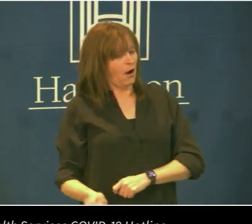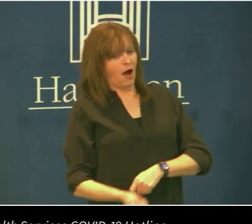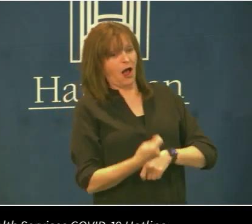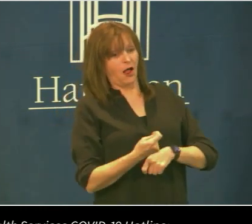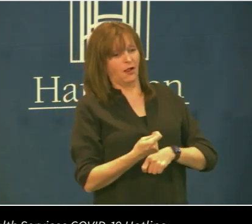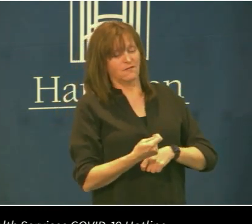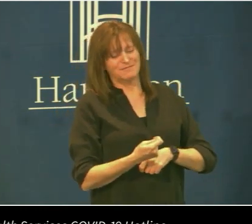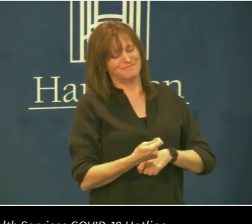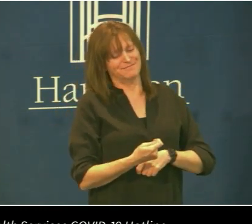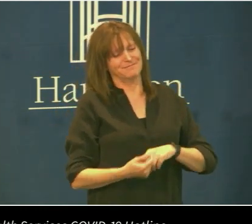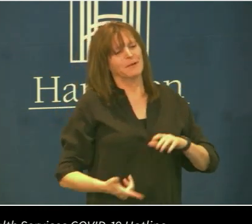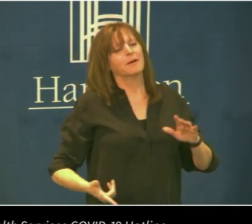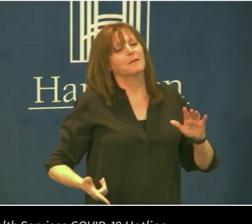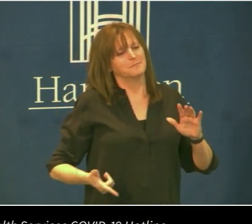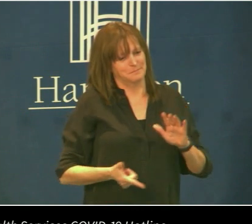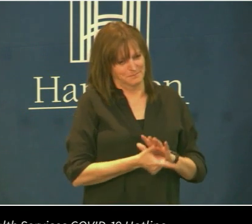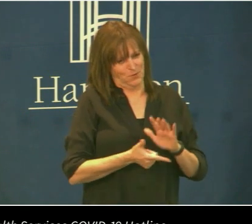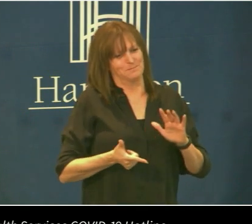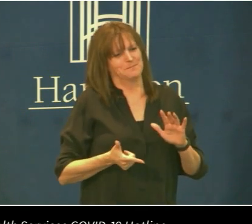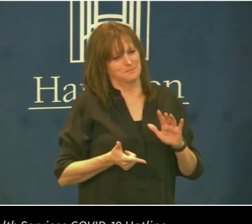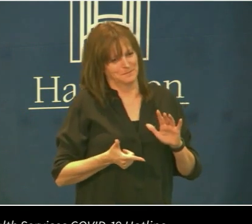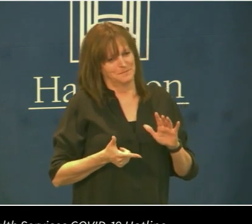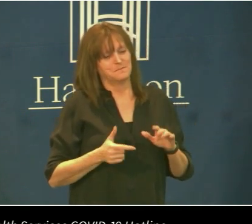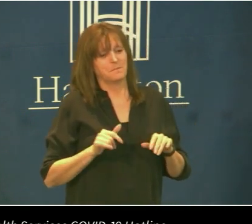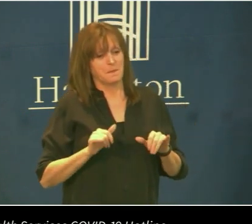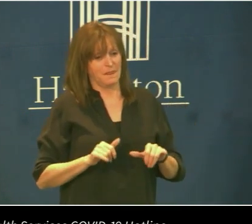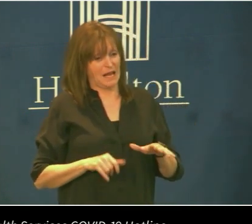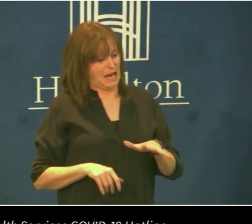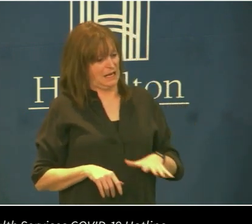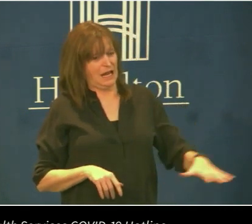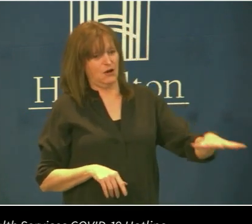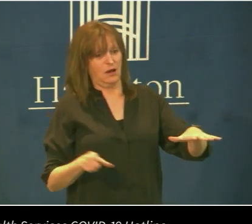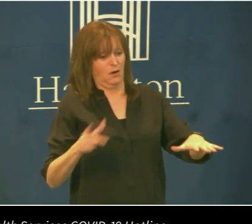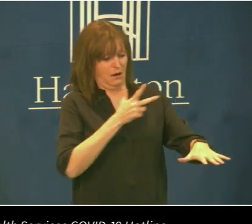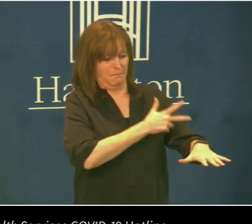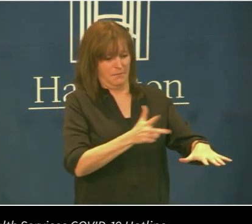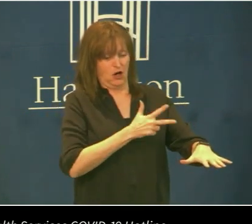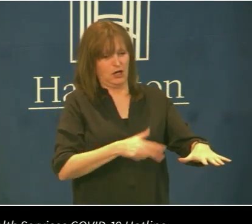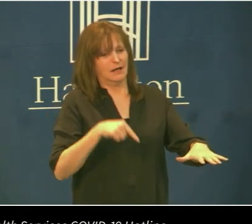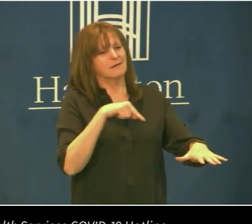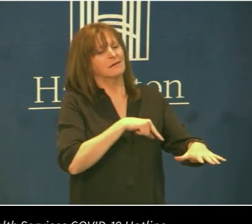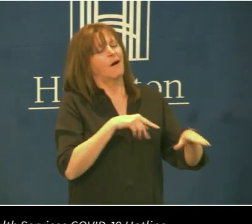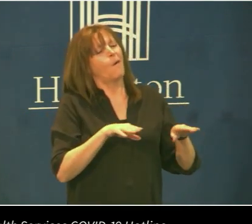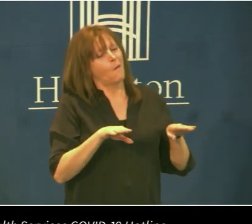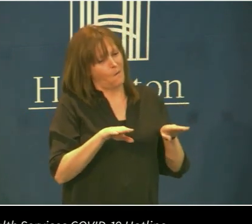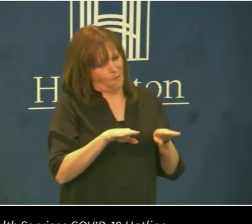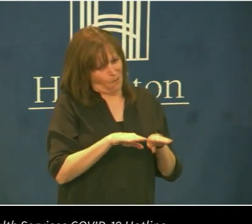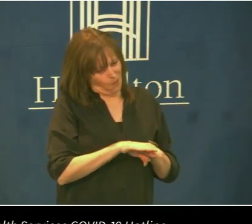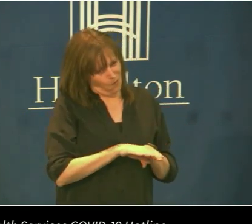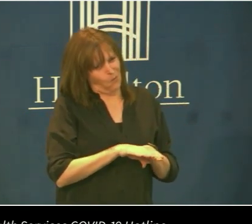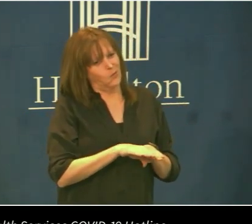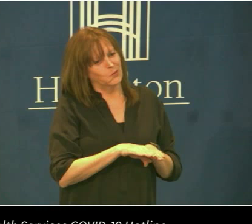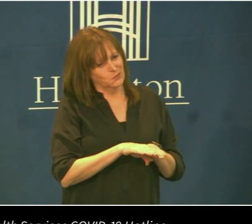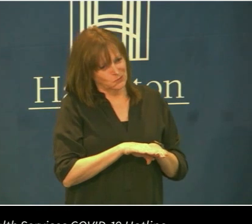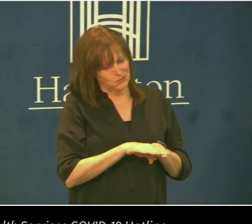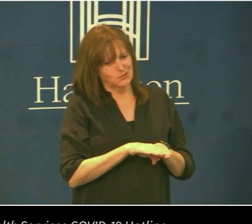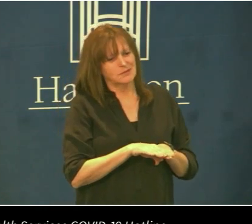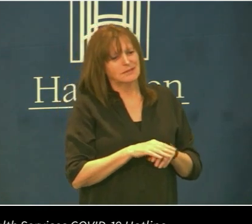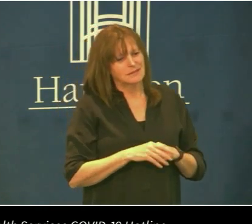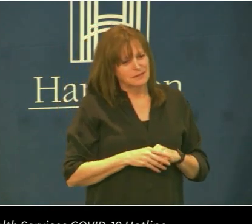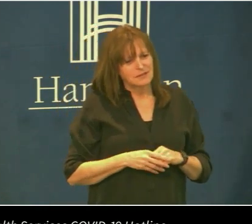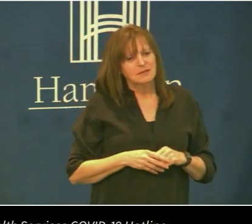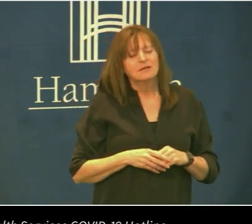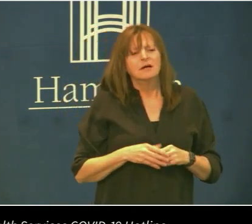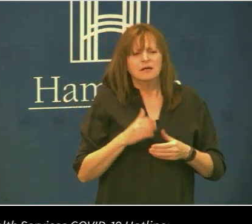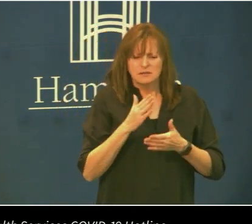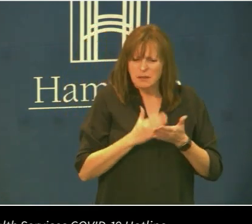course parking lots will be closed. We have had some folks write in about pedestrian signals. Those are push signals that are required in